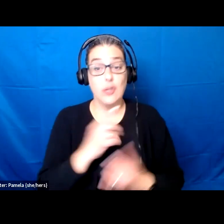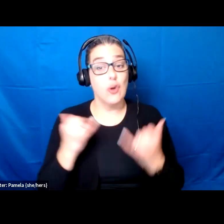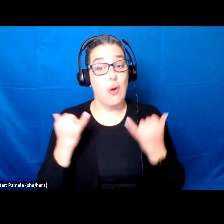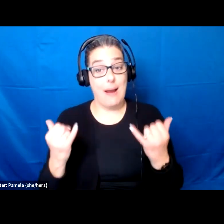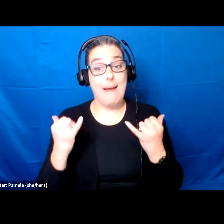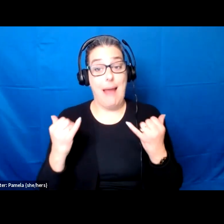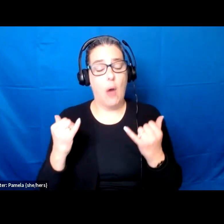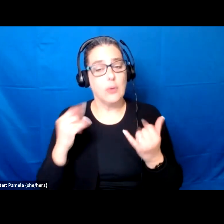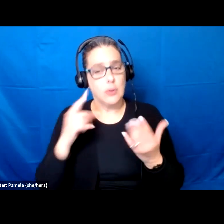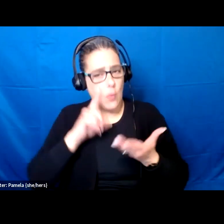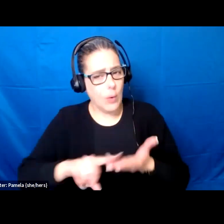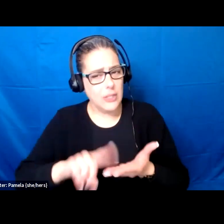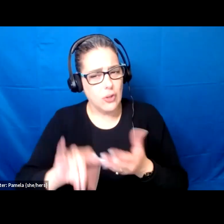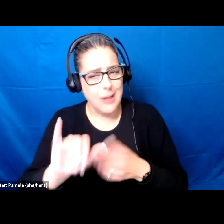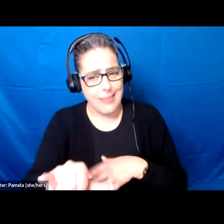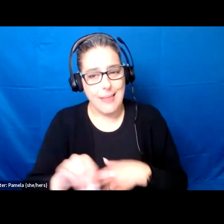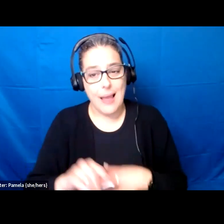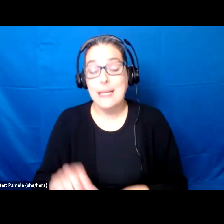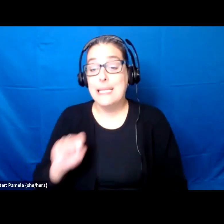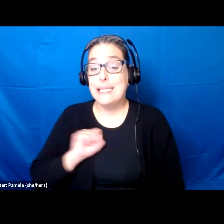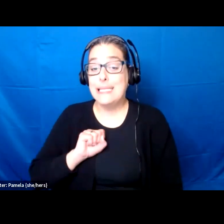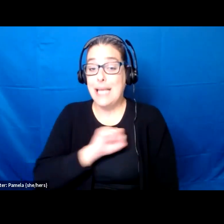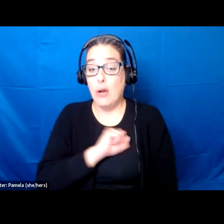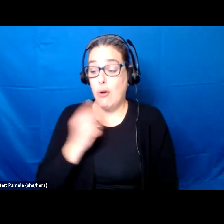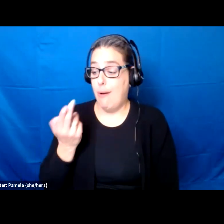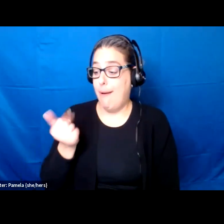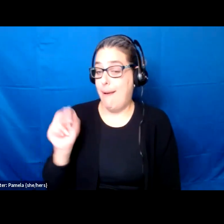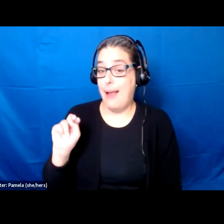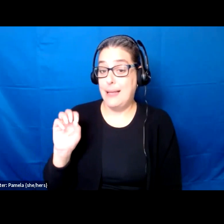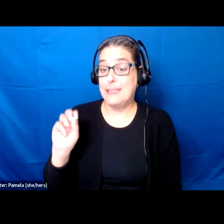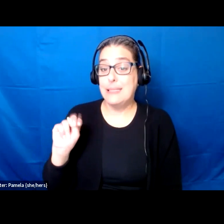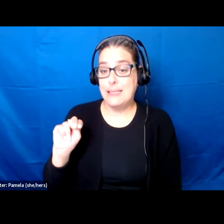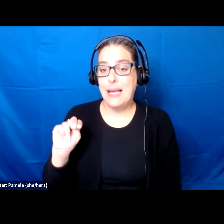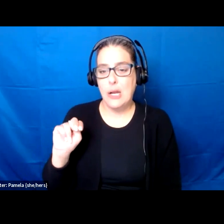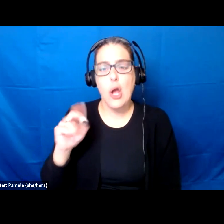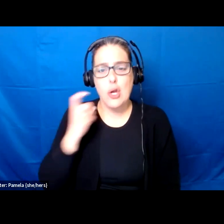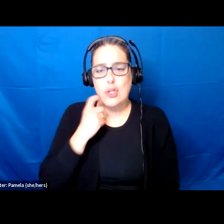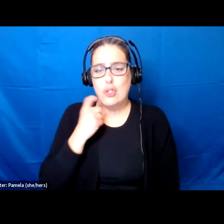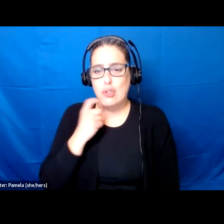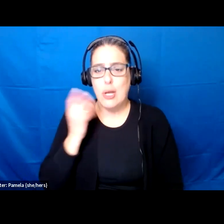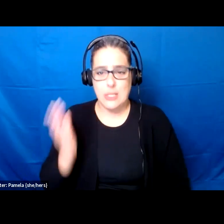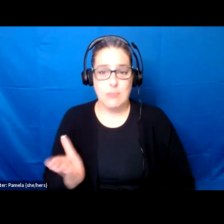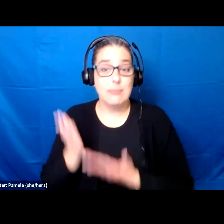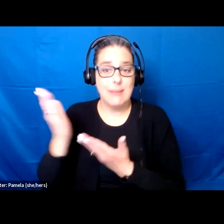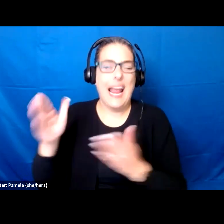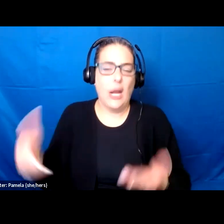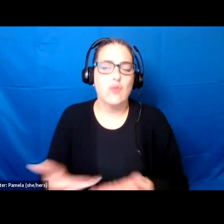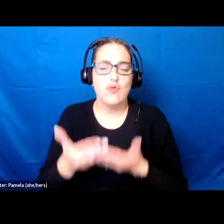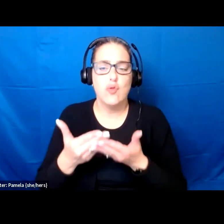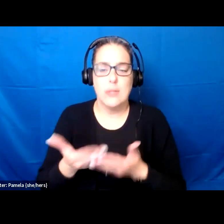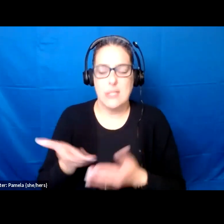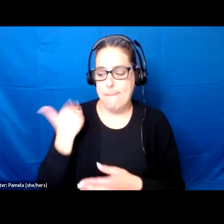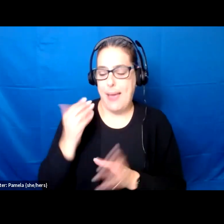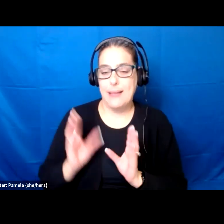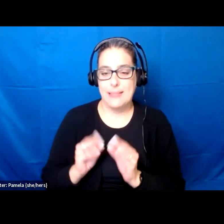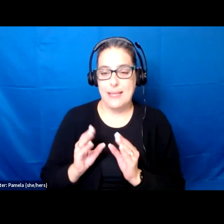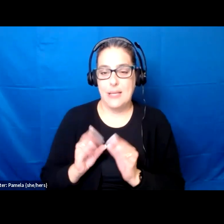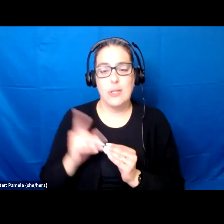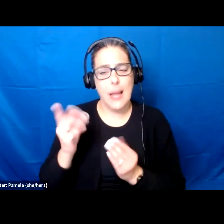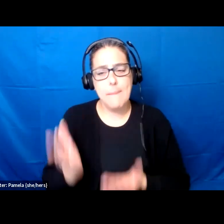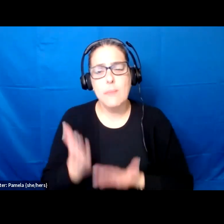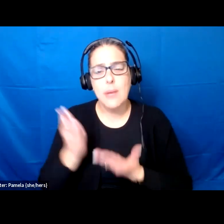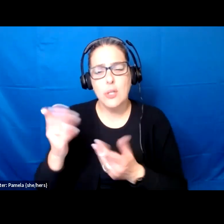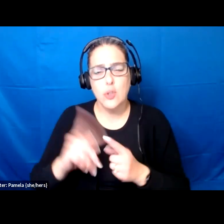Senator Hansen introduced in this past session, he proposed an interim study to examine